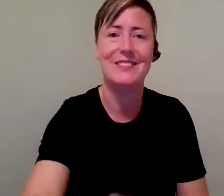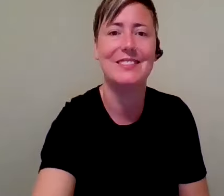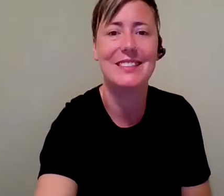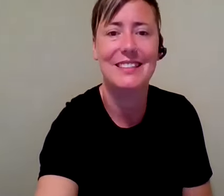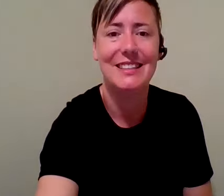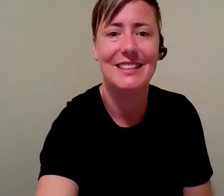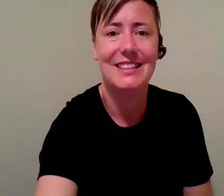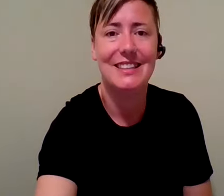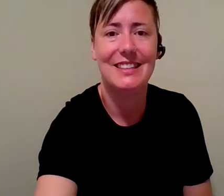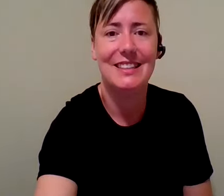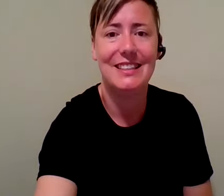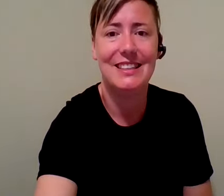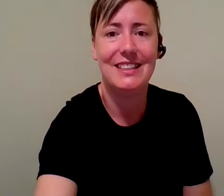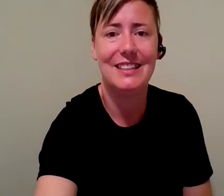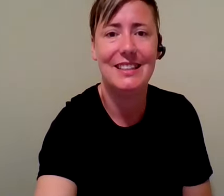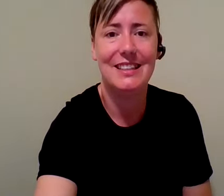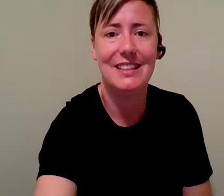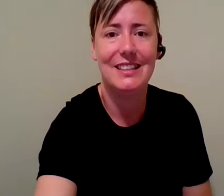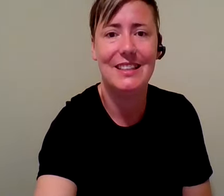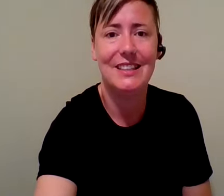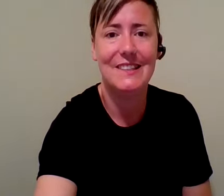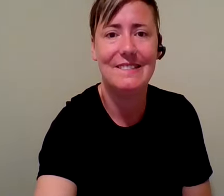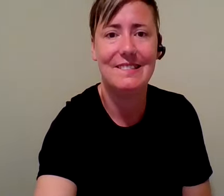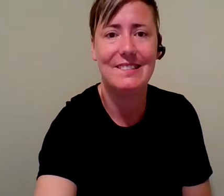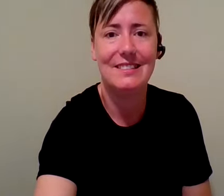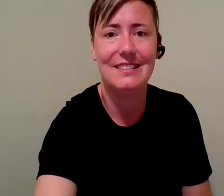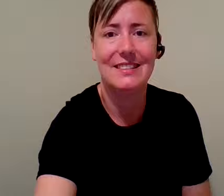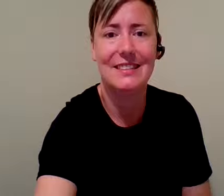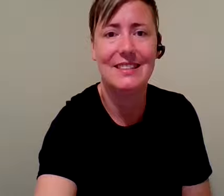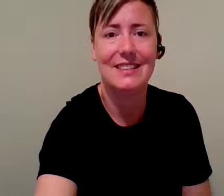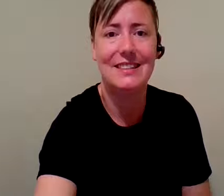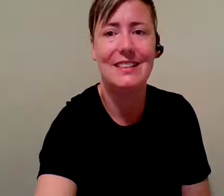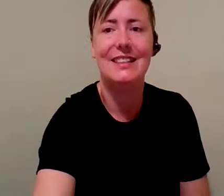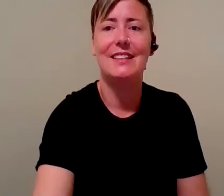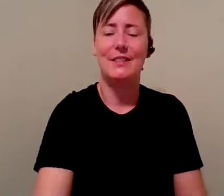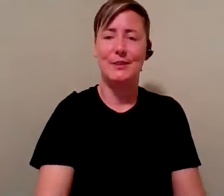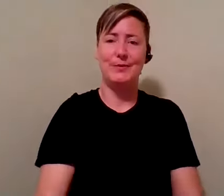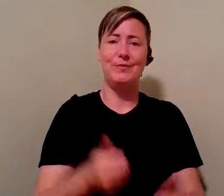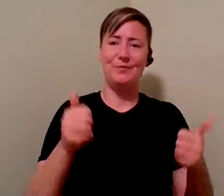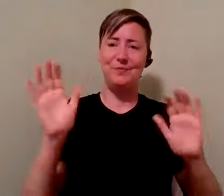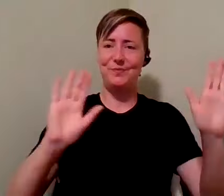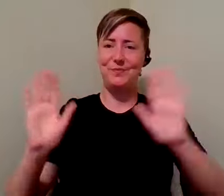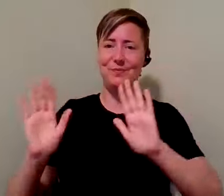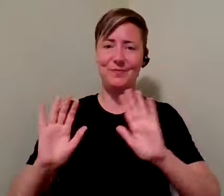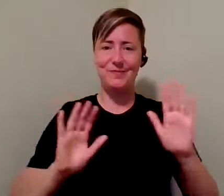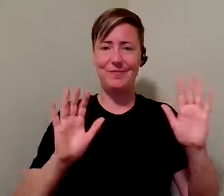Thanks, Thank Roy. you so much. Thank you, Roy. Wonderful. Good night. Thank you. Thank you.